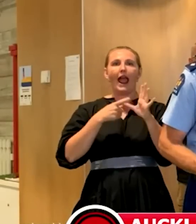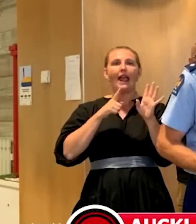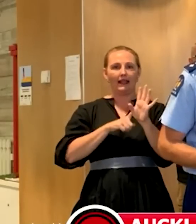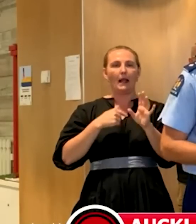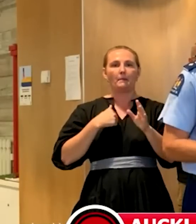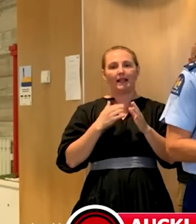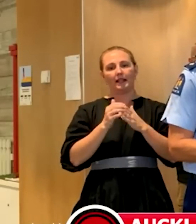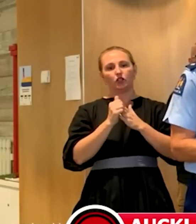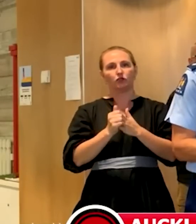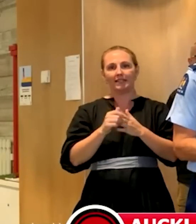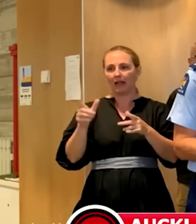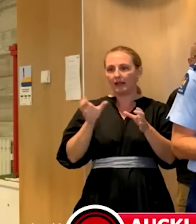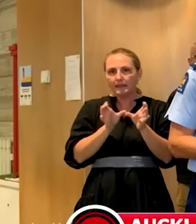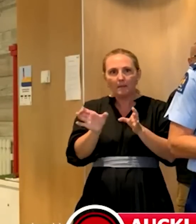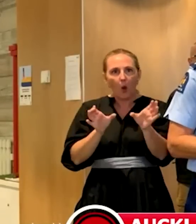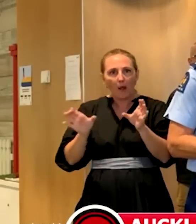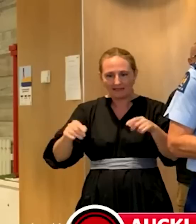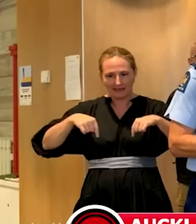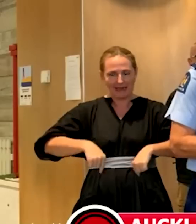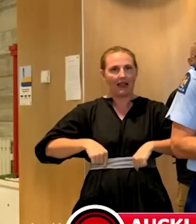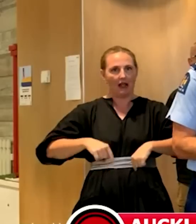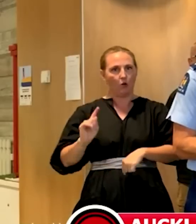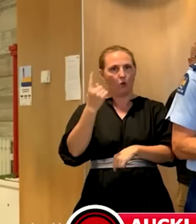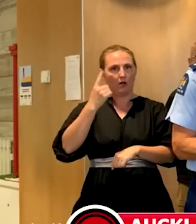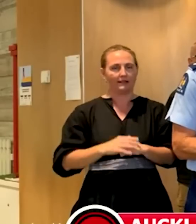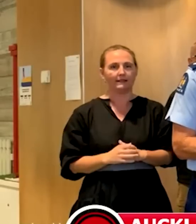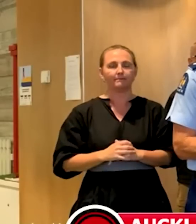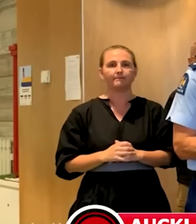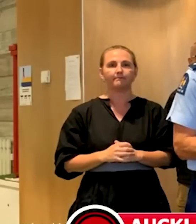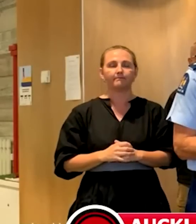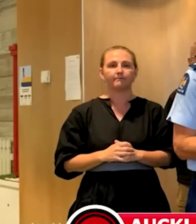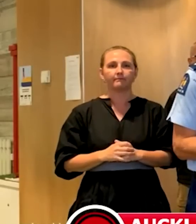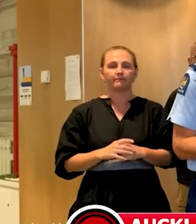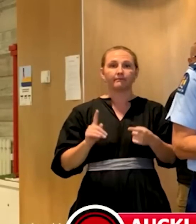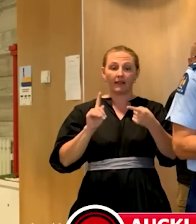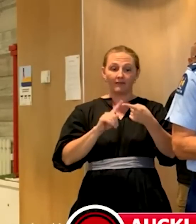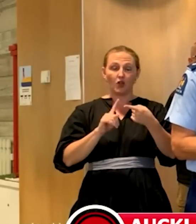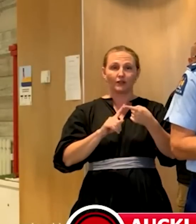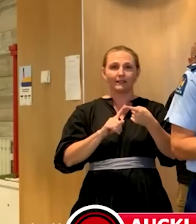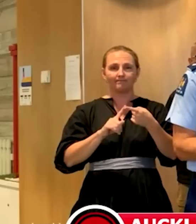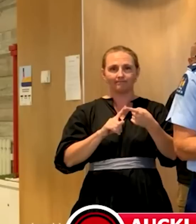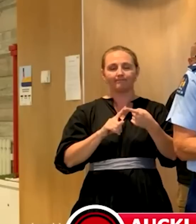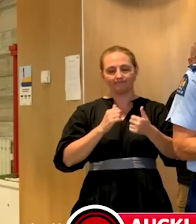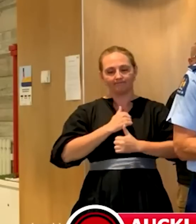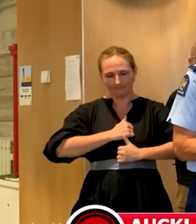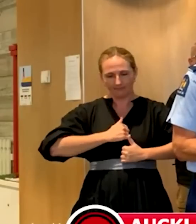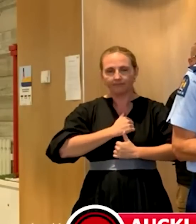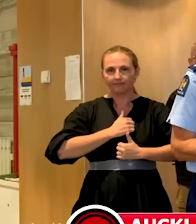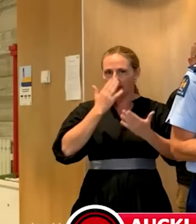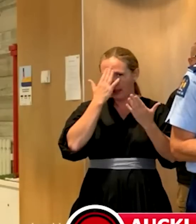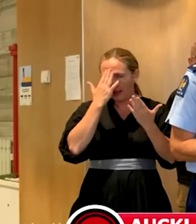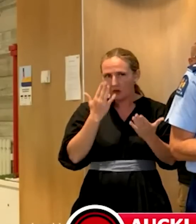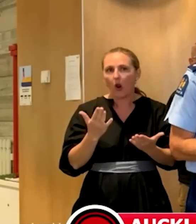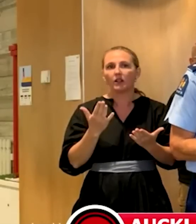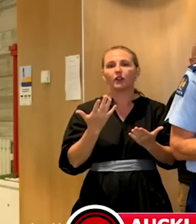Makaurau. First and foremost, I think it's really important to acknowledge the loss of life, tragic loss of life